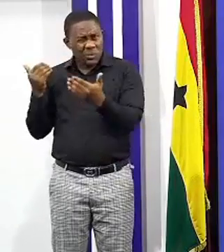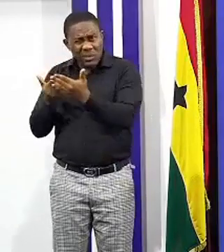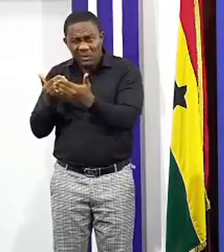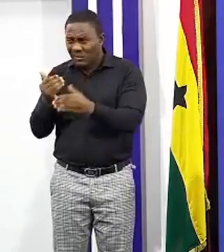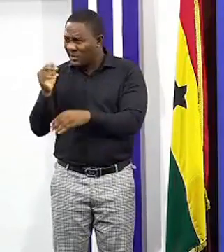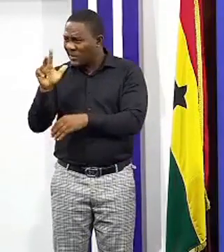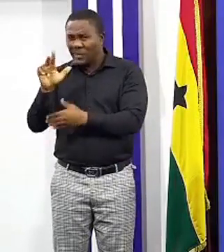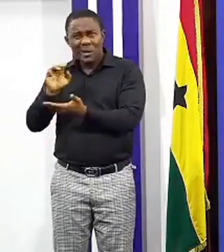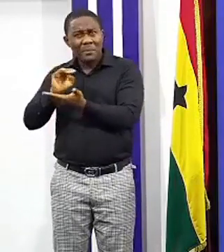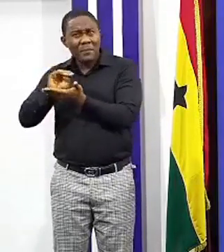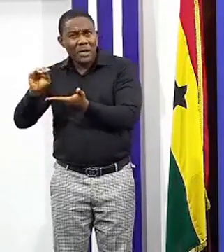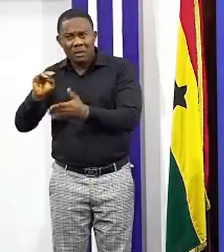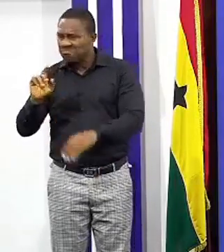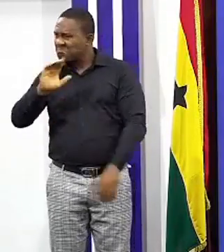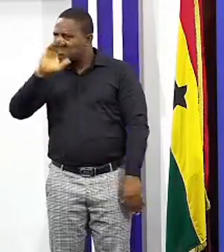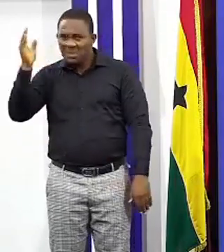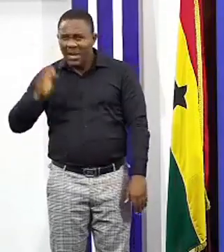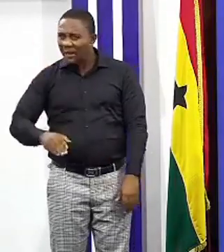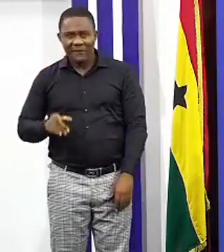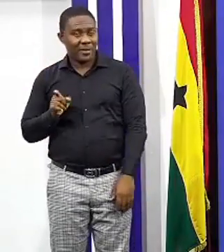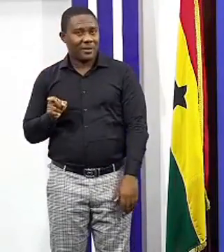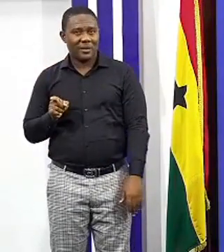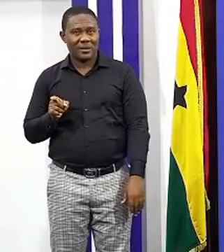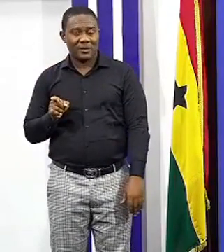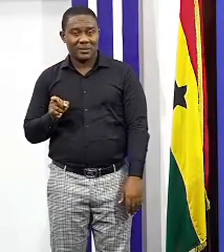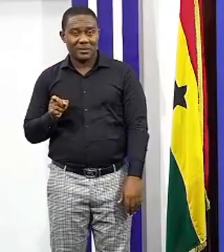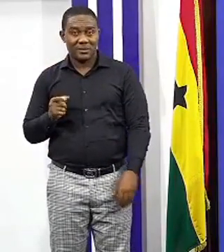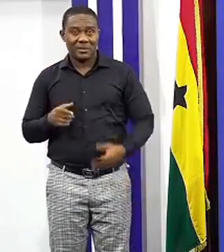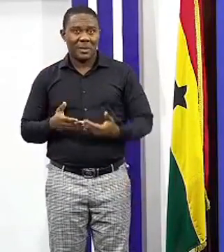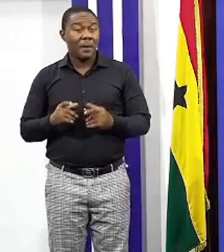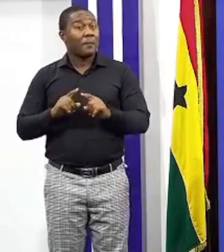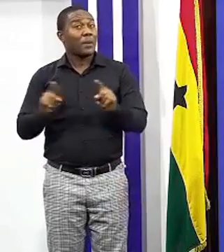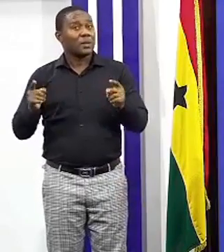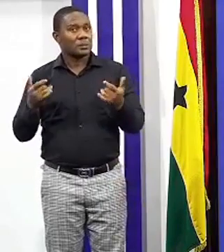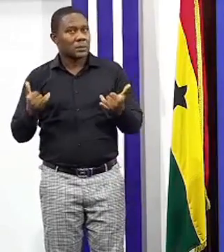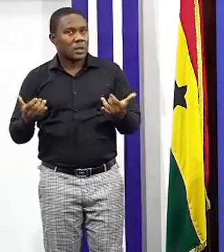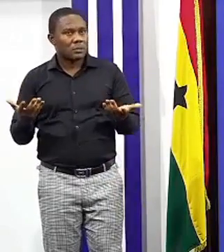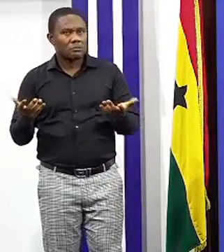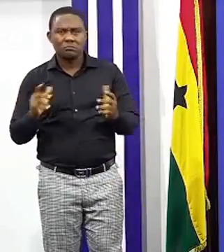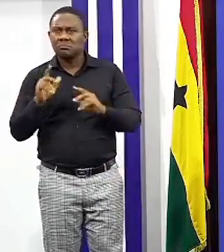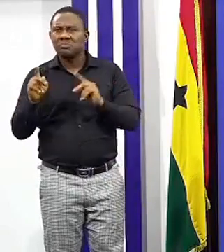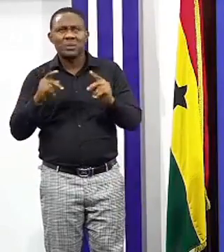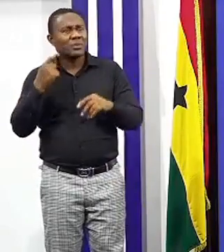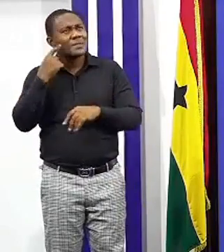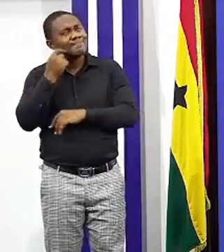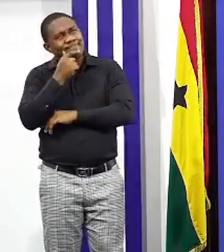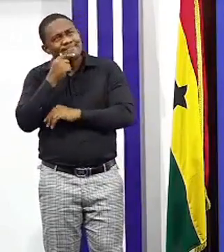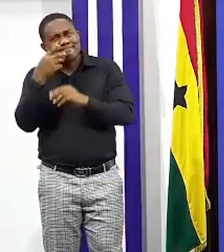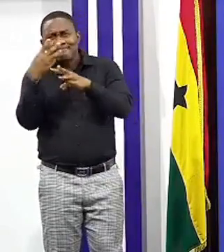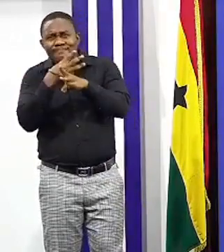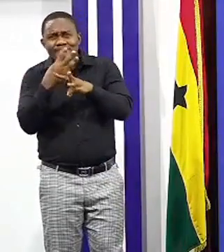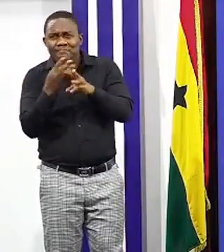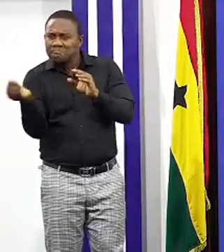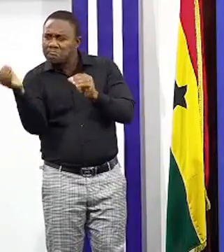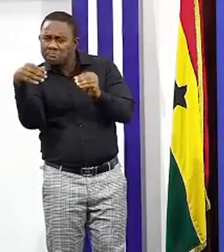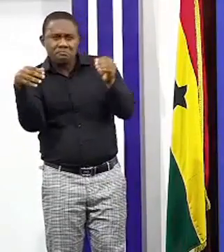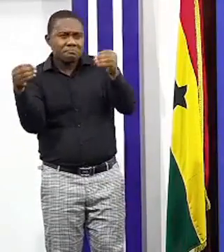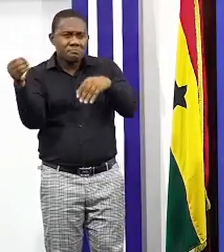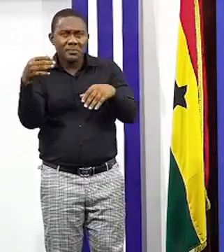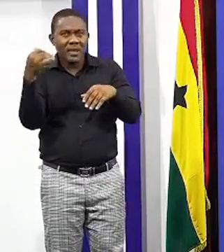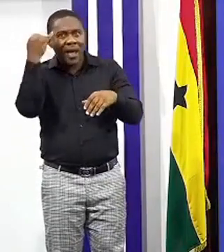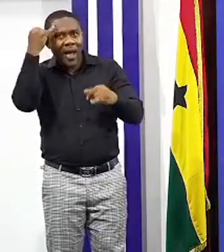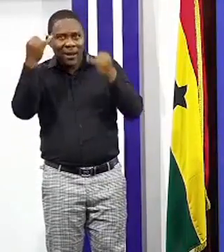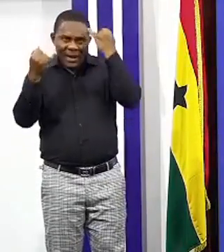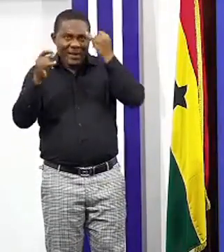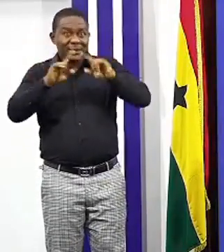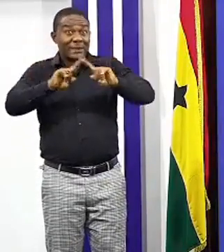near the WHO hypothesis. But as we speak now, there are a lot of people who are doing modeling. There are different modelings